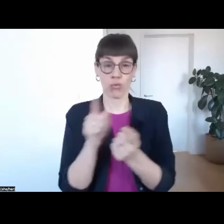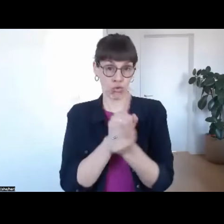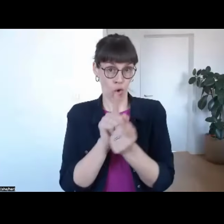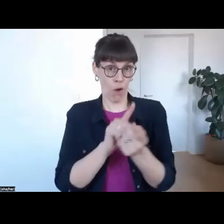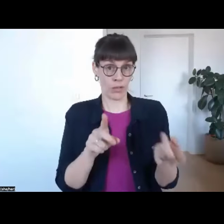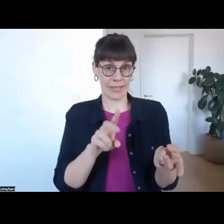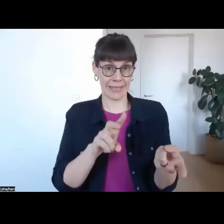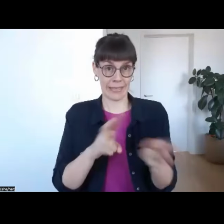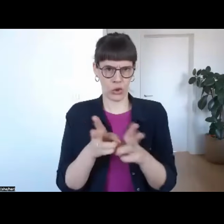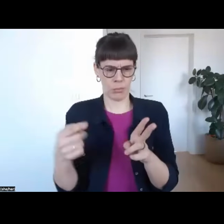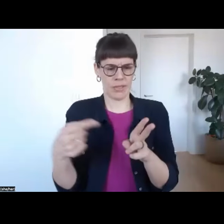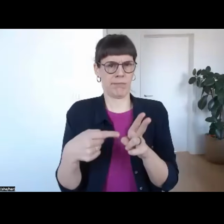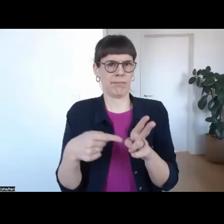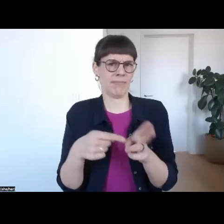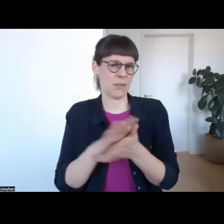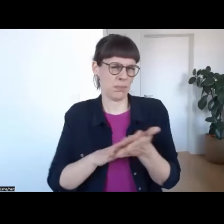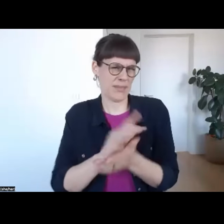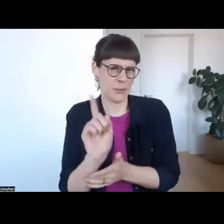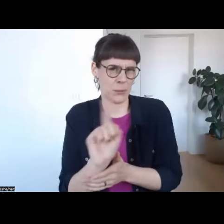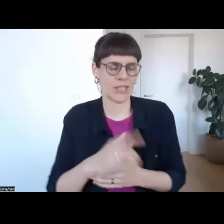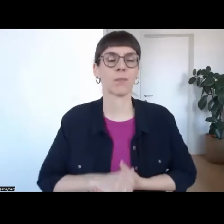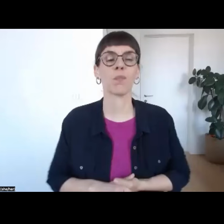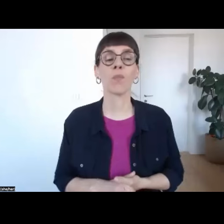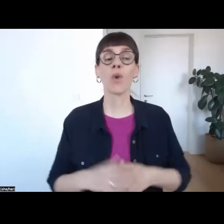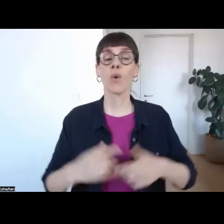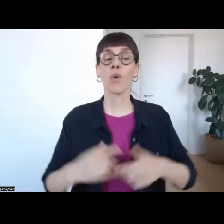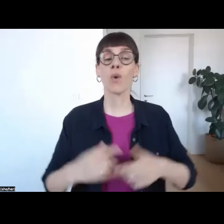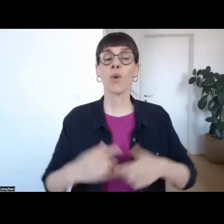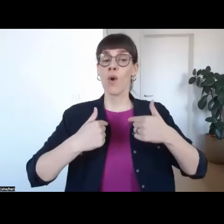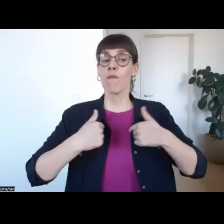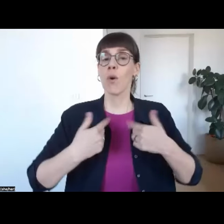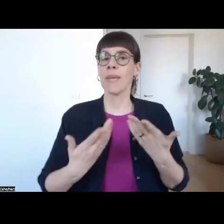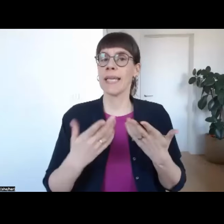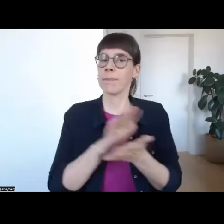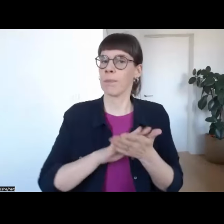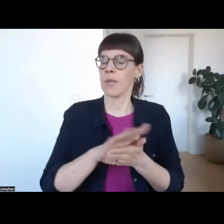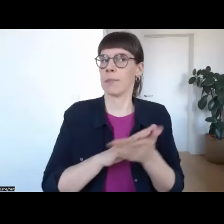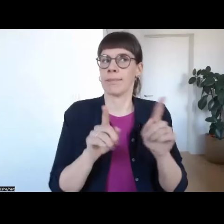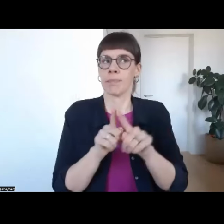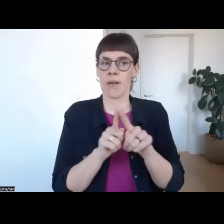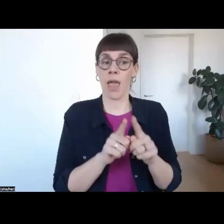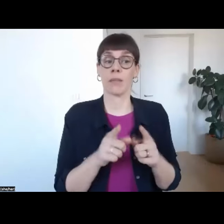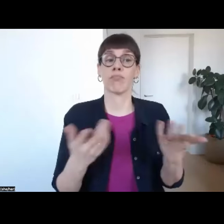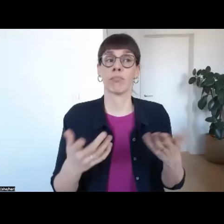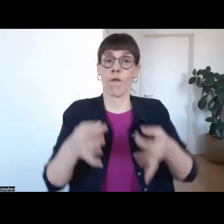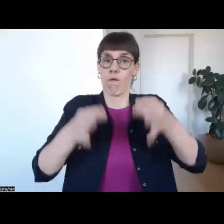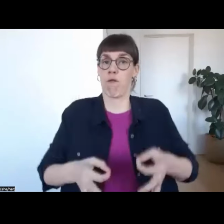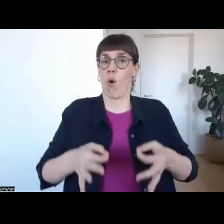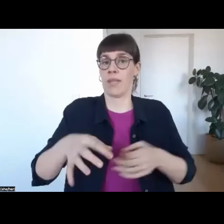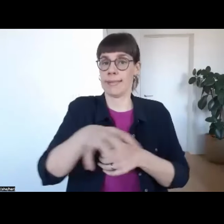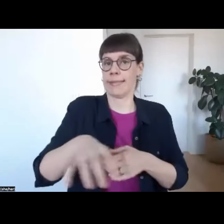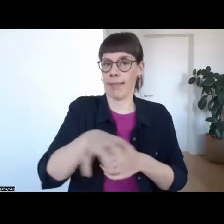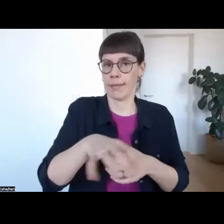Firstly, I need to talk about conference interpreting itself and what that represents. And for me, it's